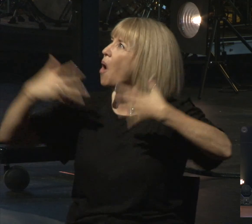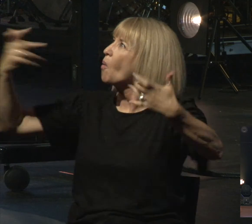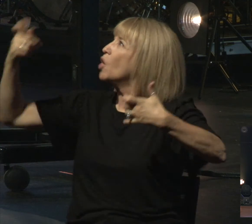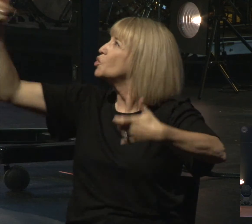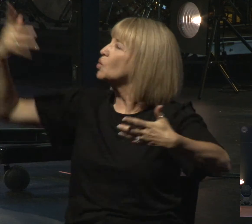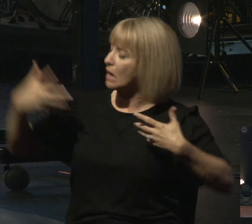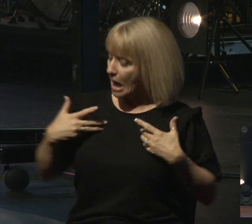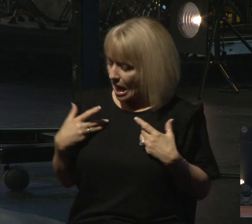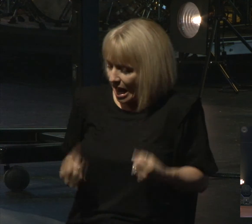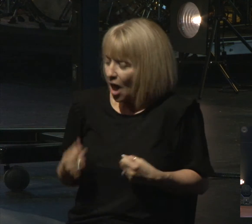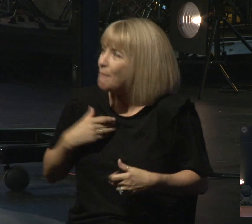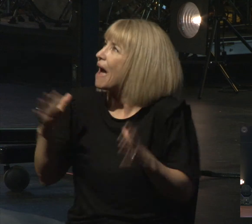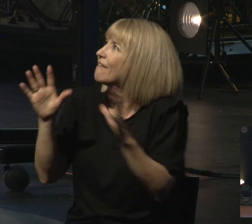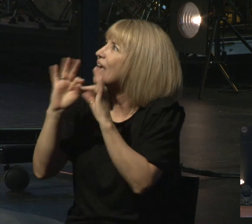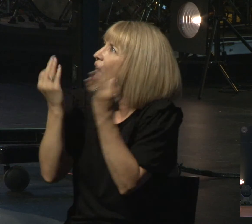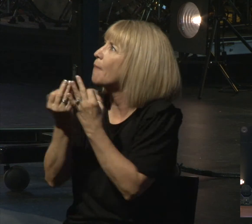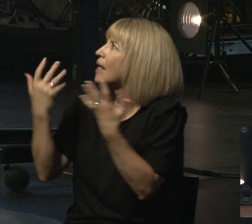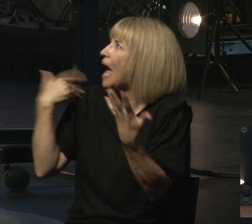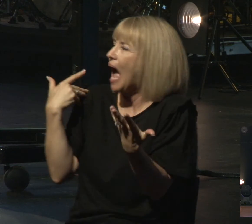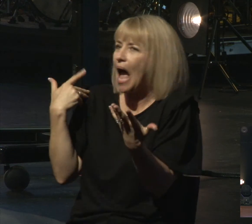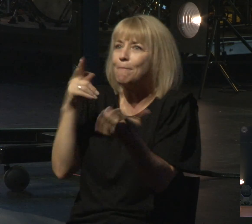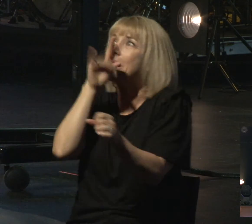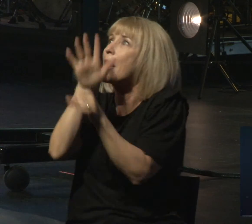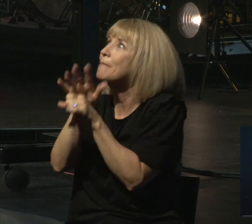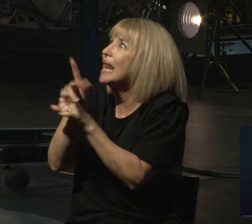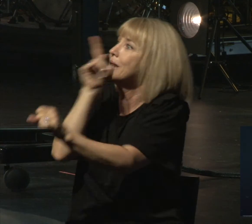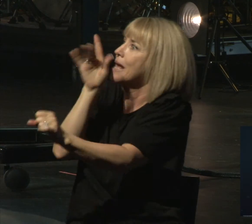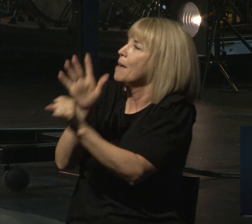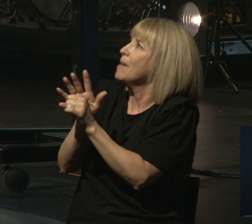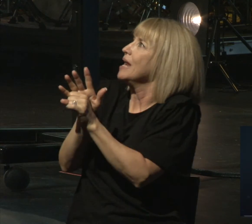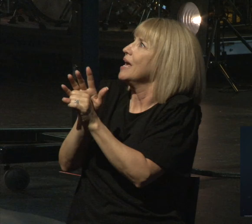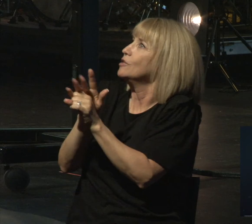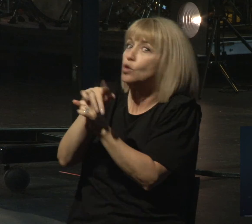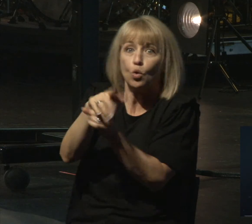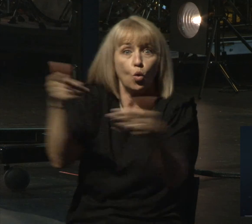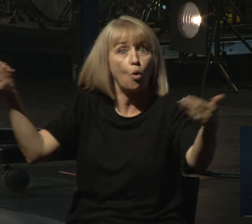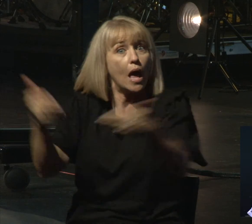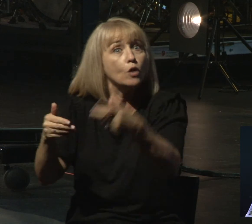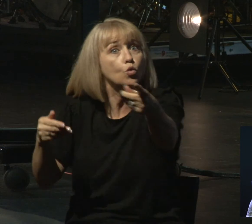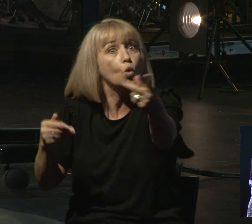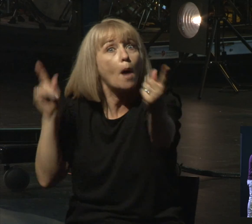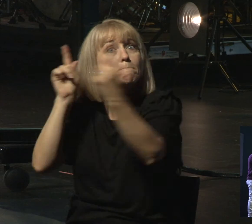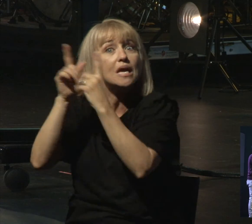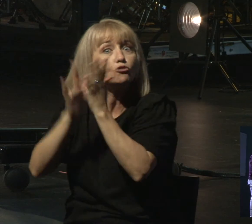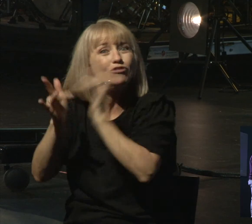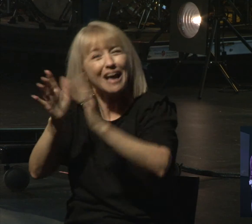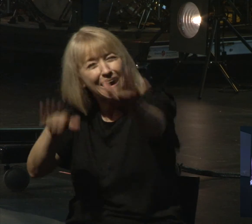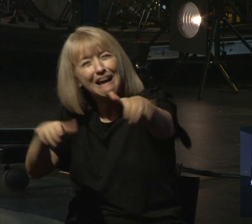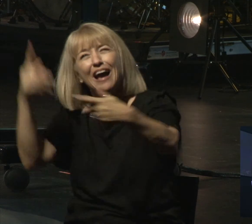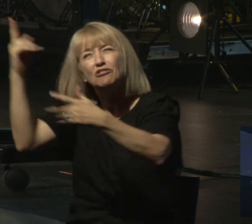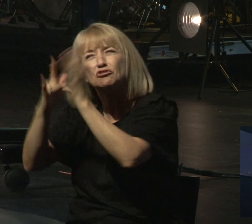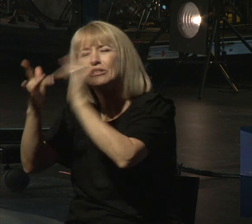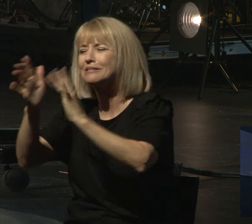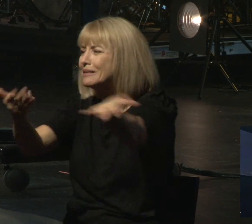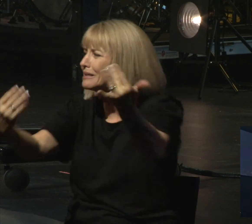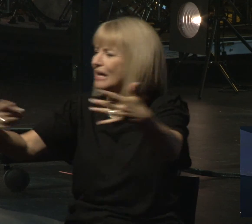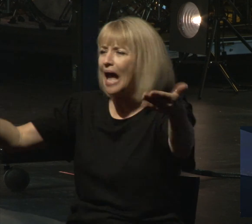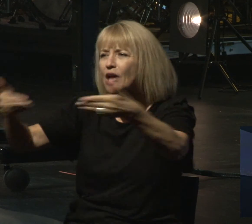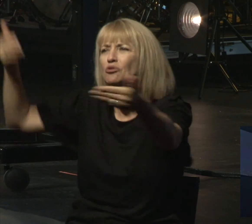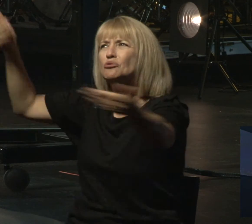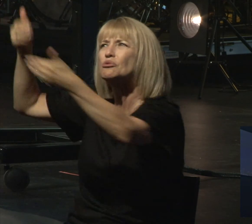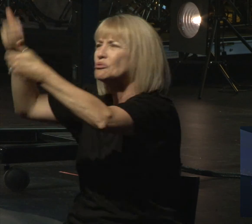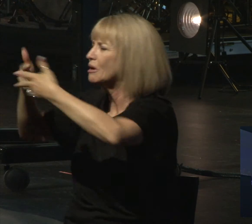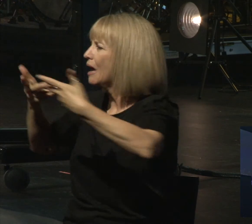my family. I'm so committed to people meeting you that I'm willing to make the sacrifice right now before I even know